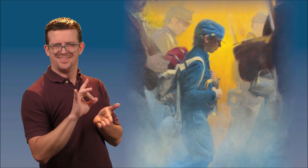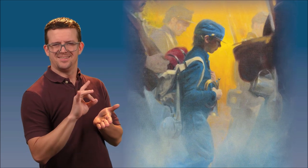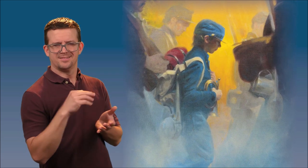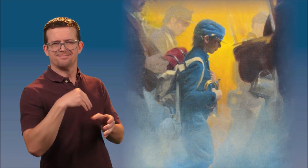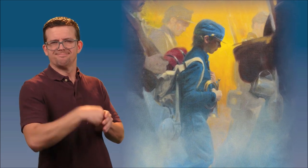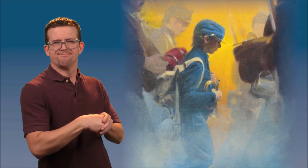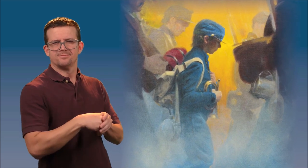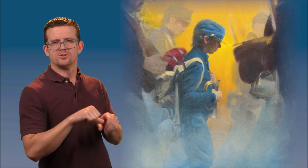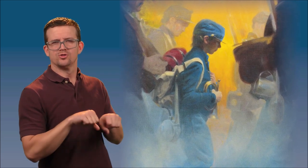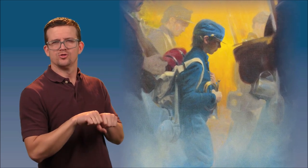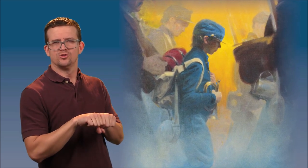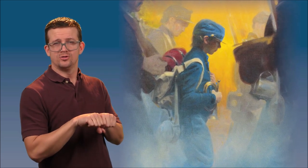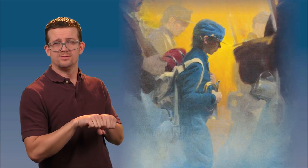on it.